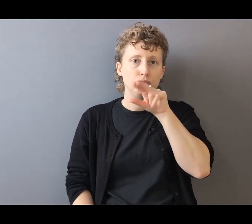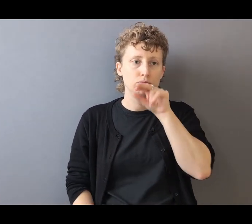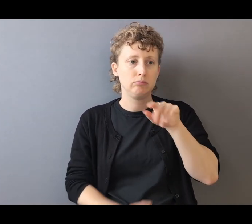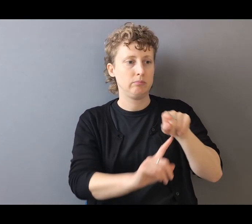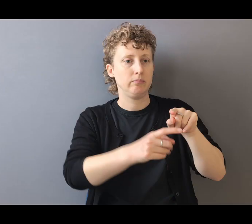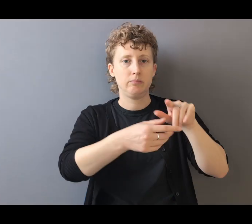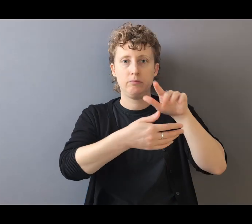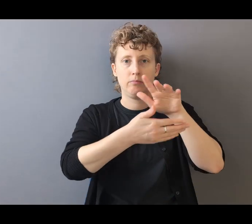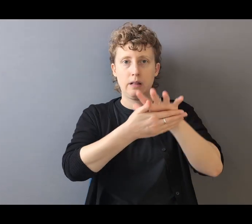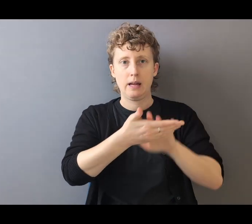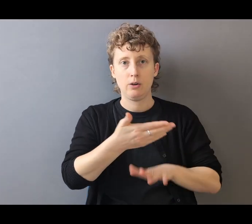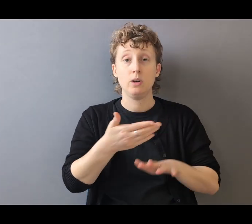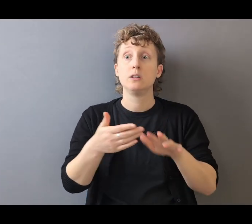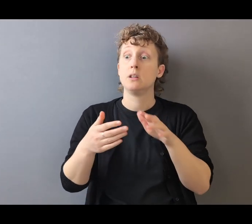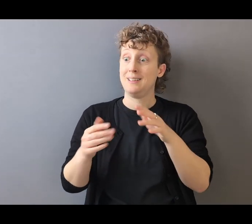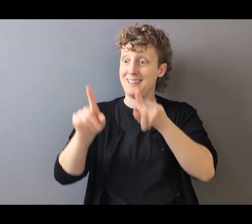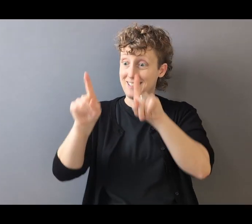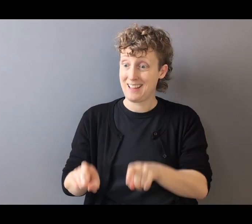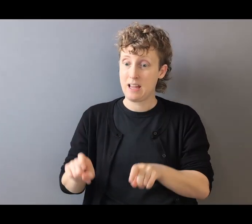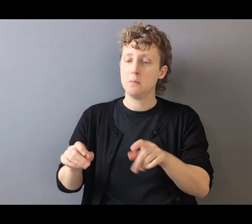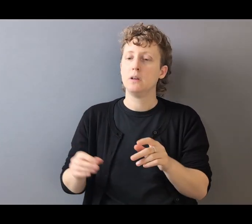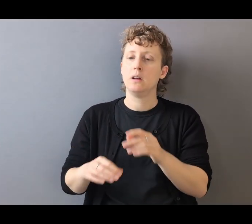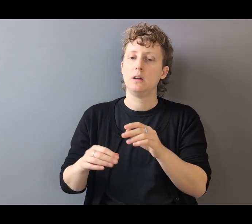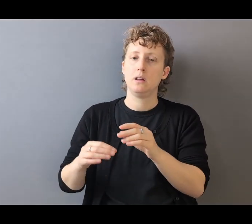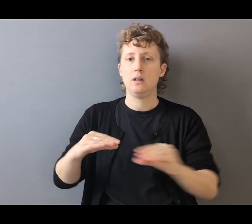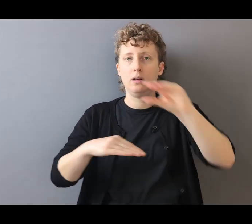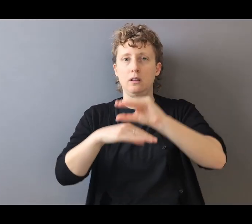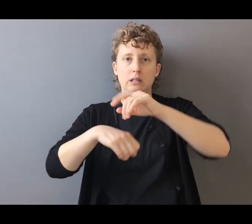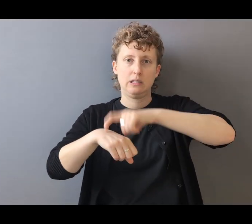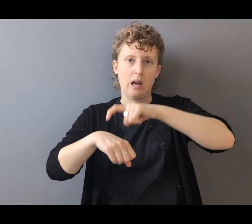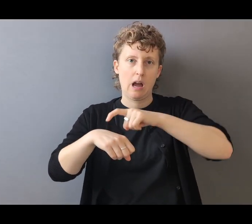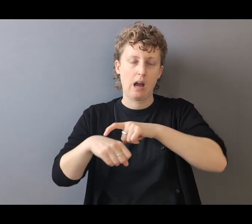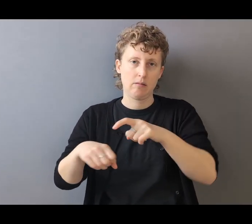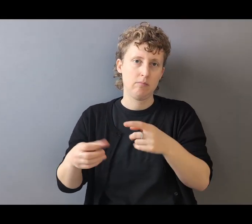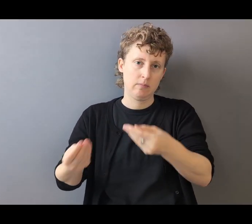accommodation, but it would be great, since there are so many members, that little by little we will